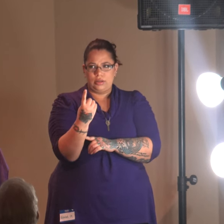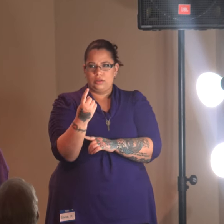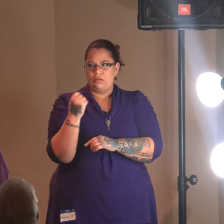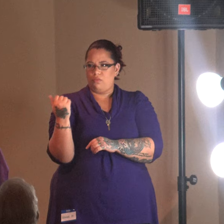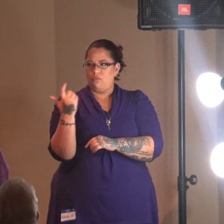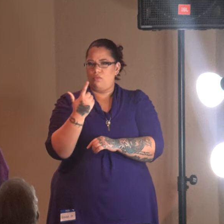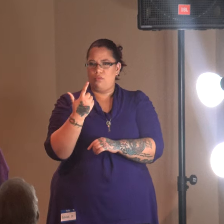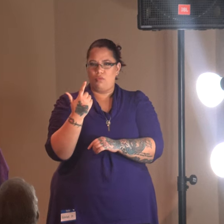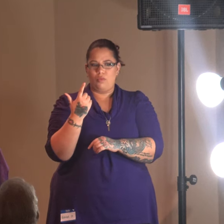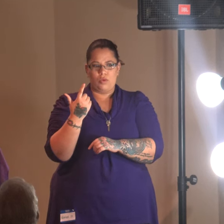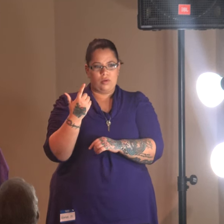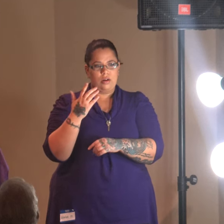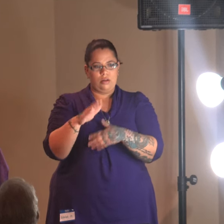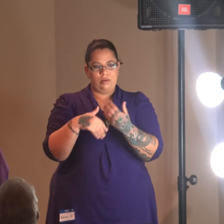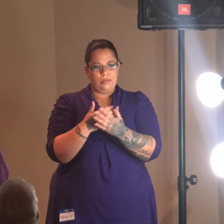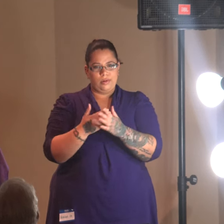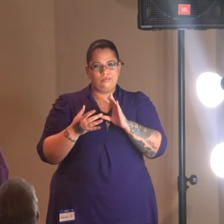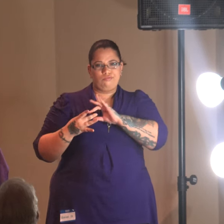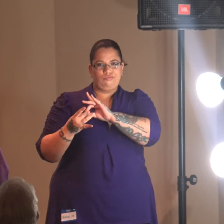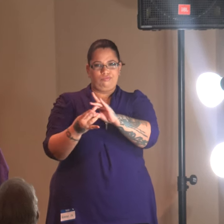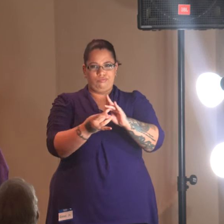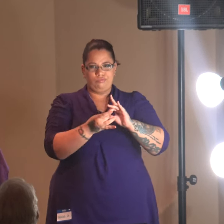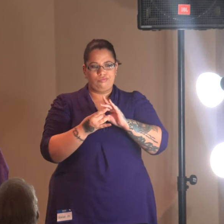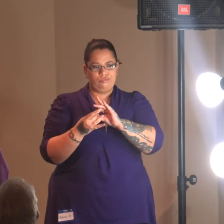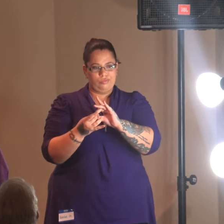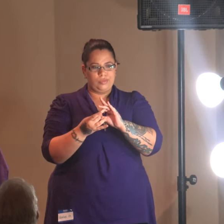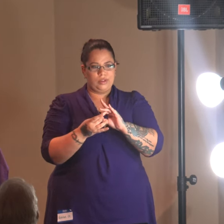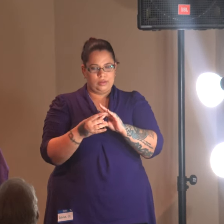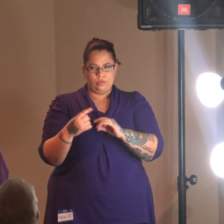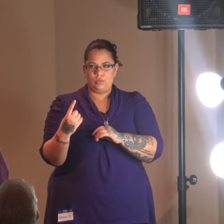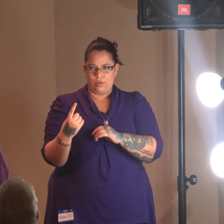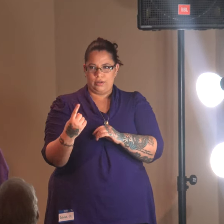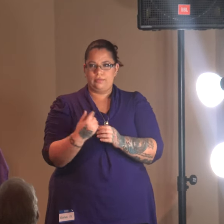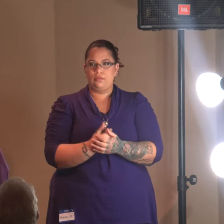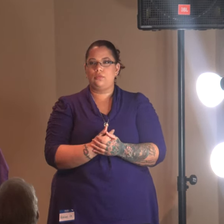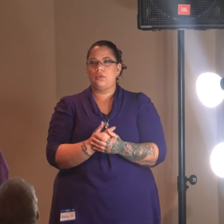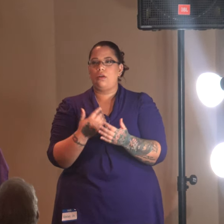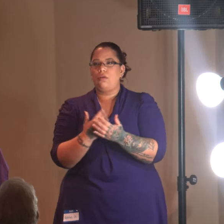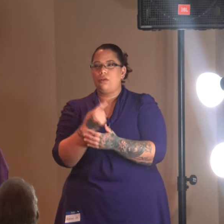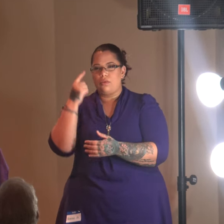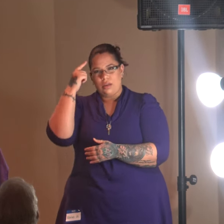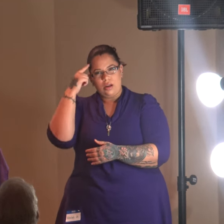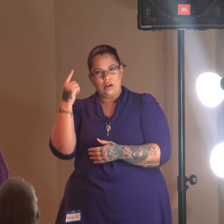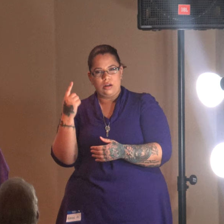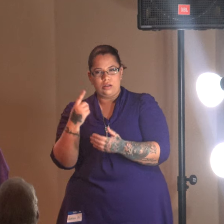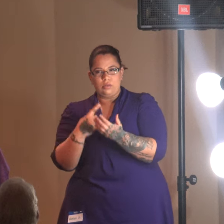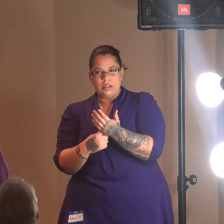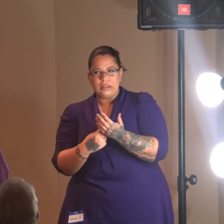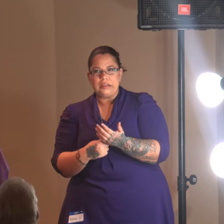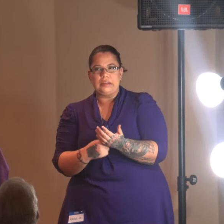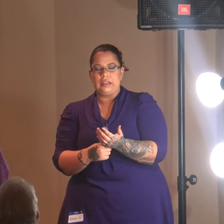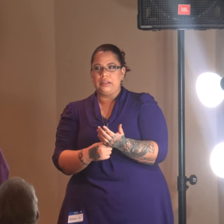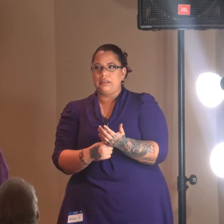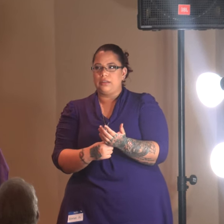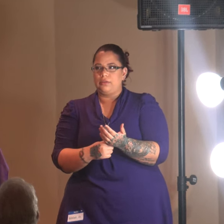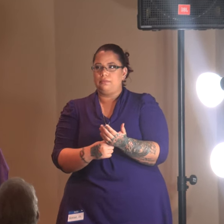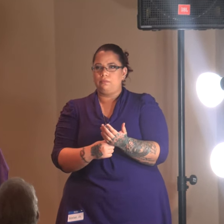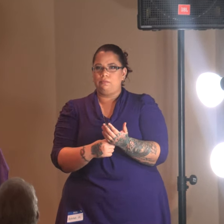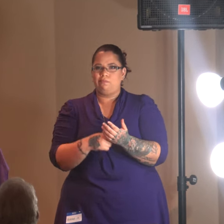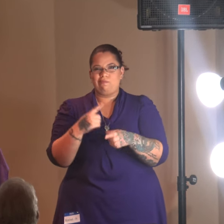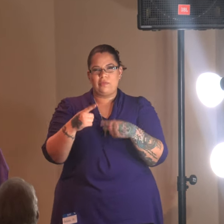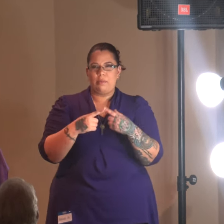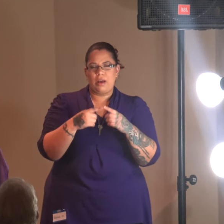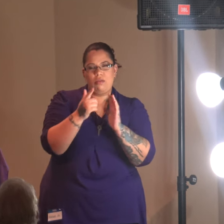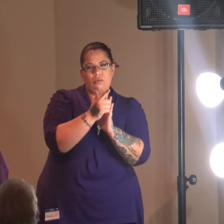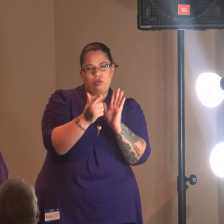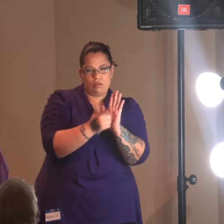this activity that's happening on the planet. So, you know, in New Thought, we talk about, and in CSL teachings, we talk about the law, you